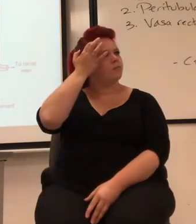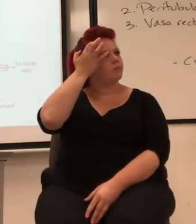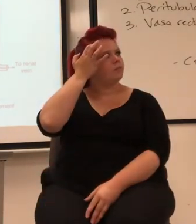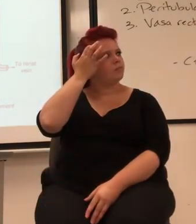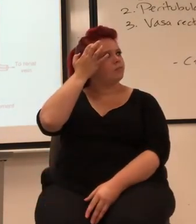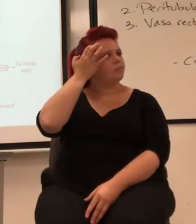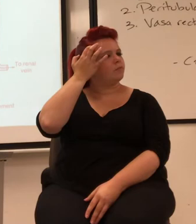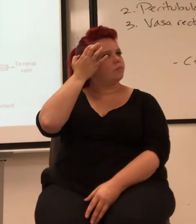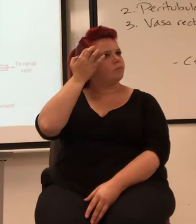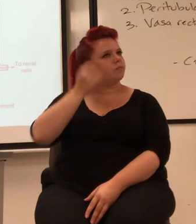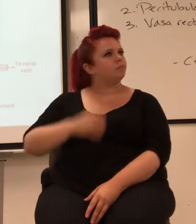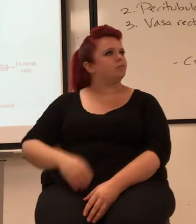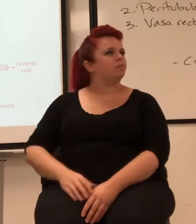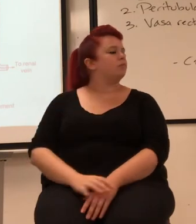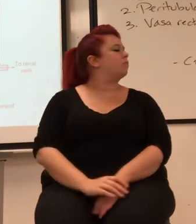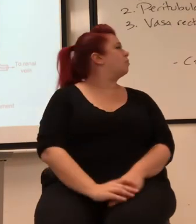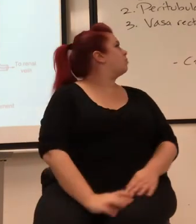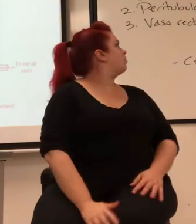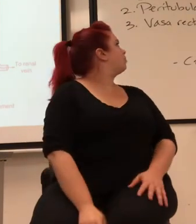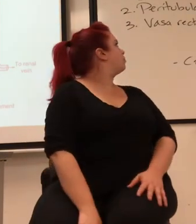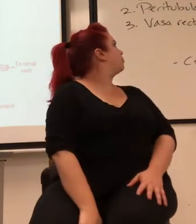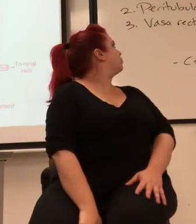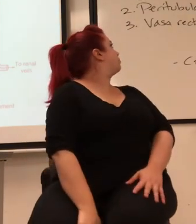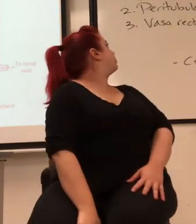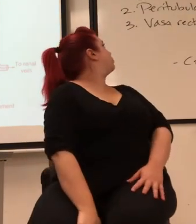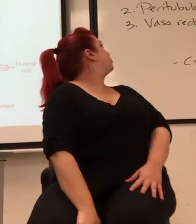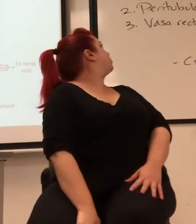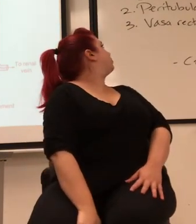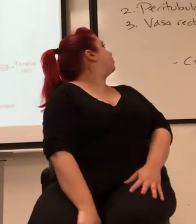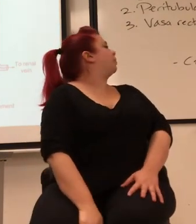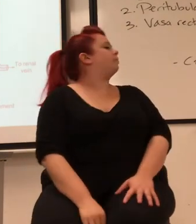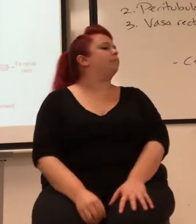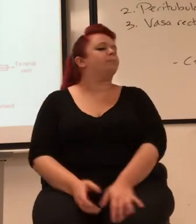So I'm writing vasa recta exchange with